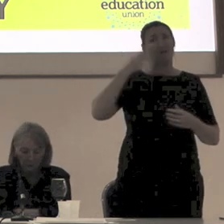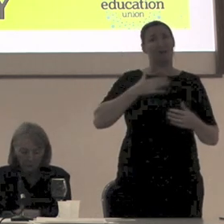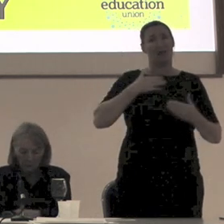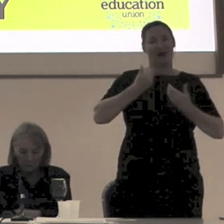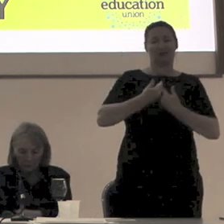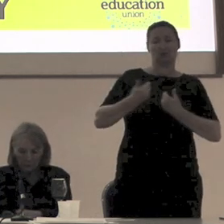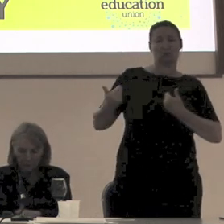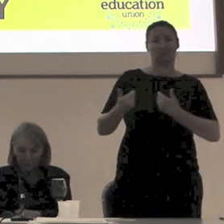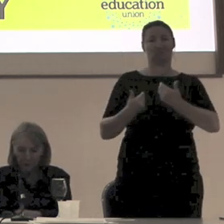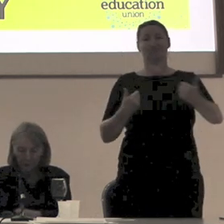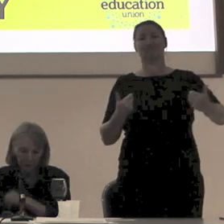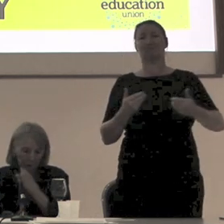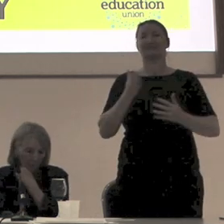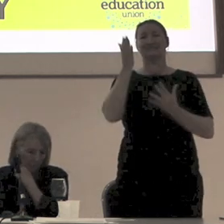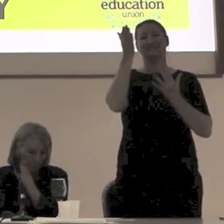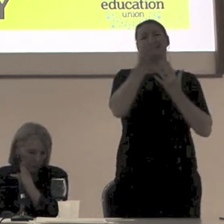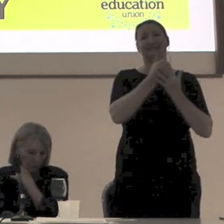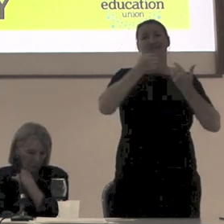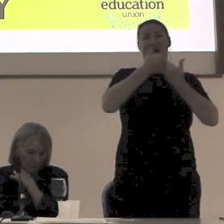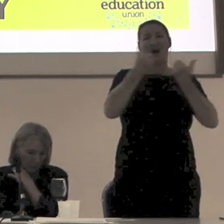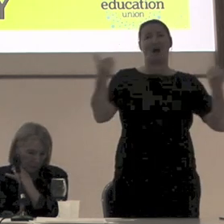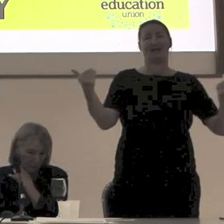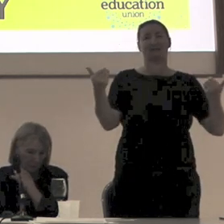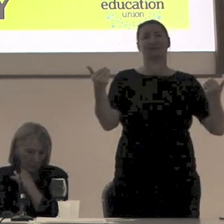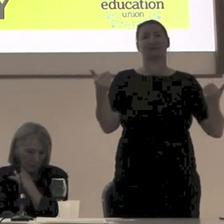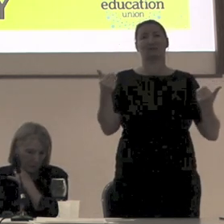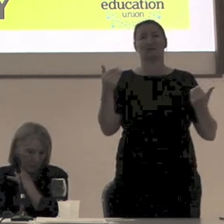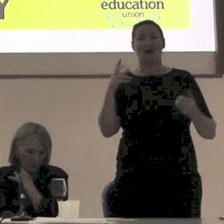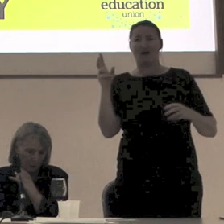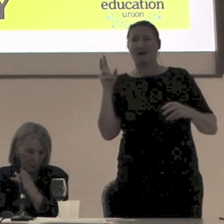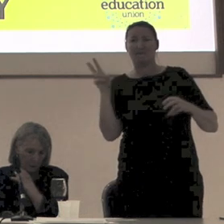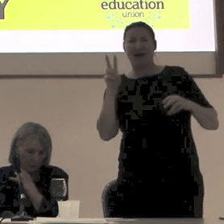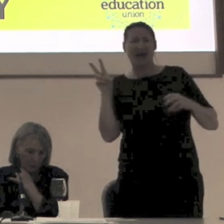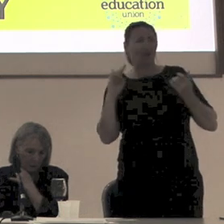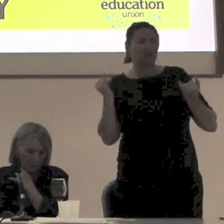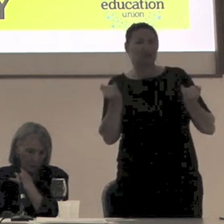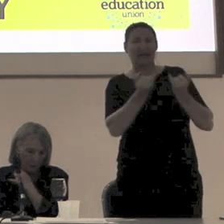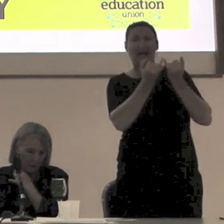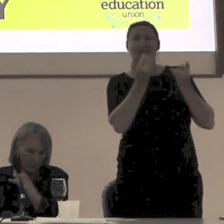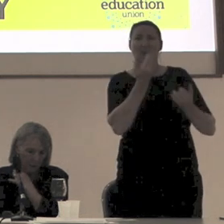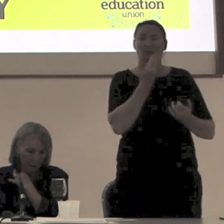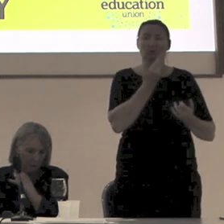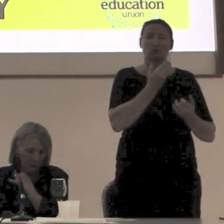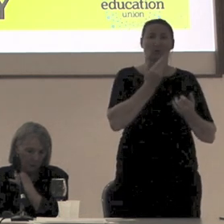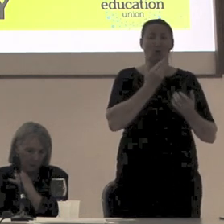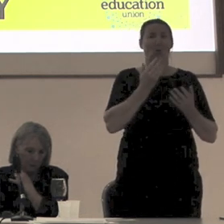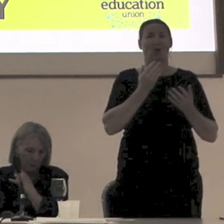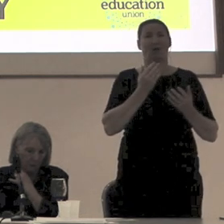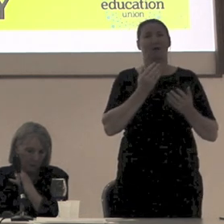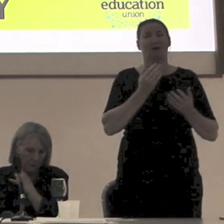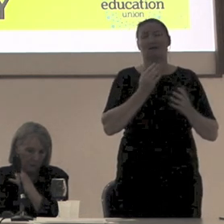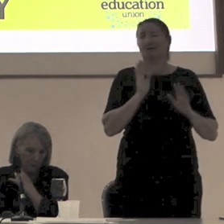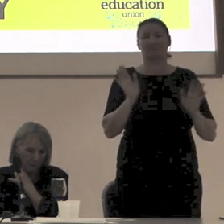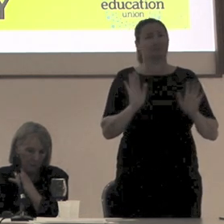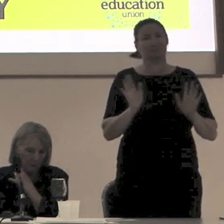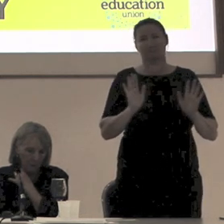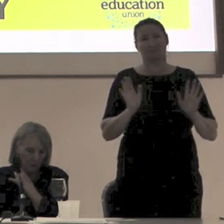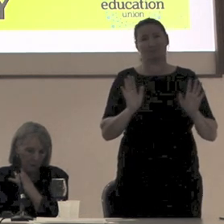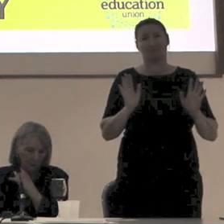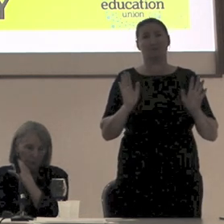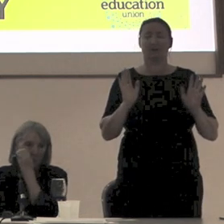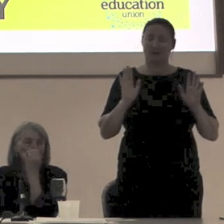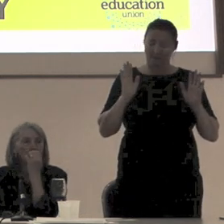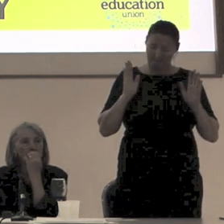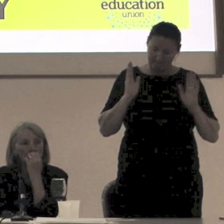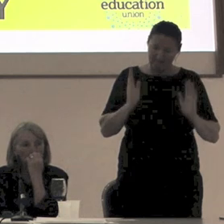families' interests, families against schools and local authorities to deflect from their own inadequacies. We want to work with